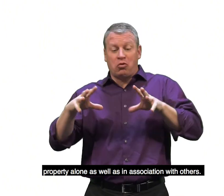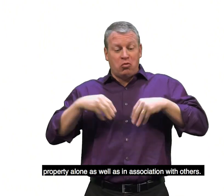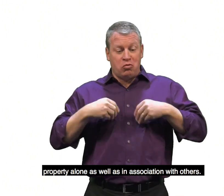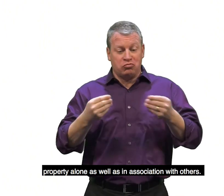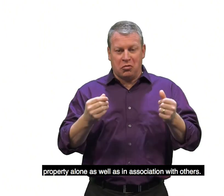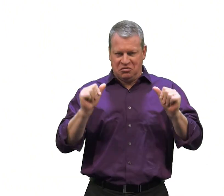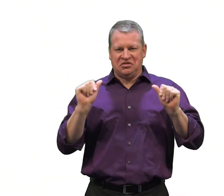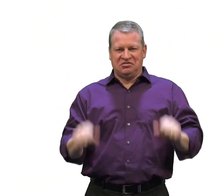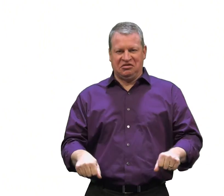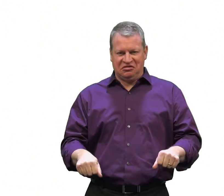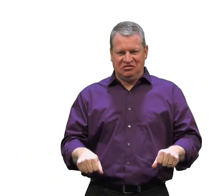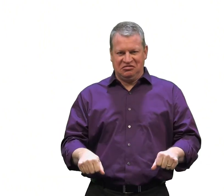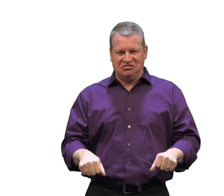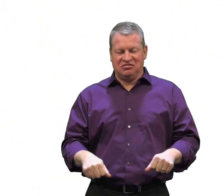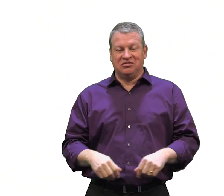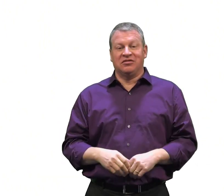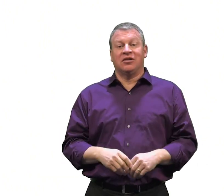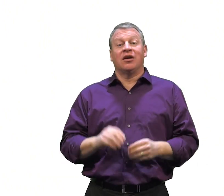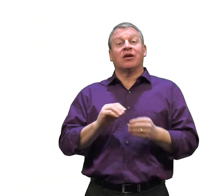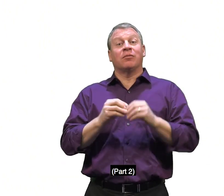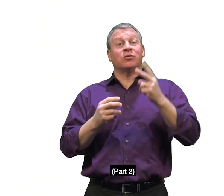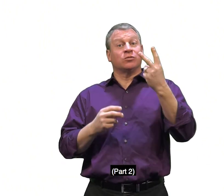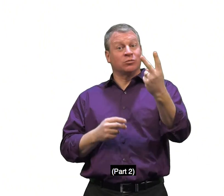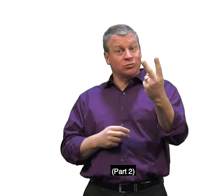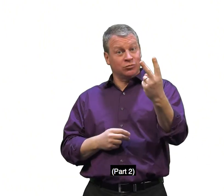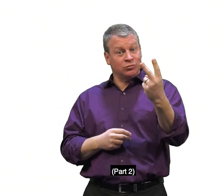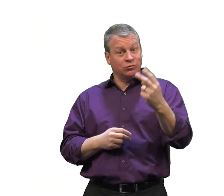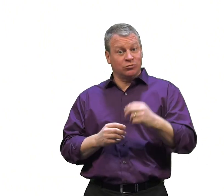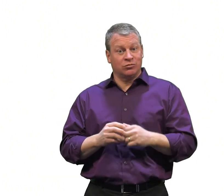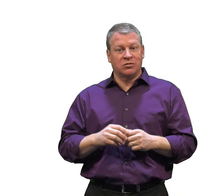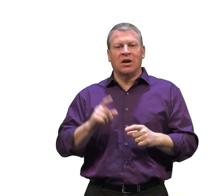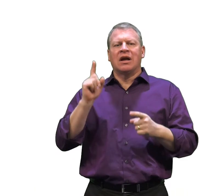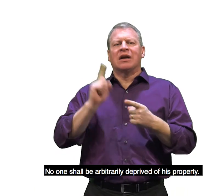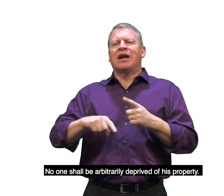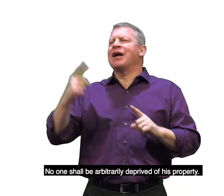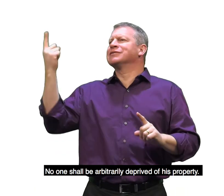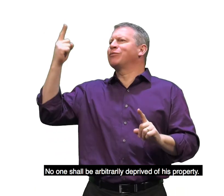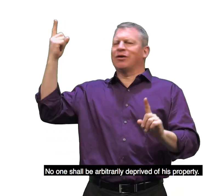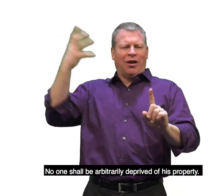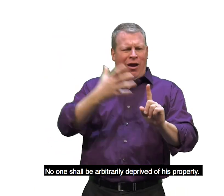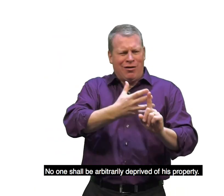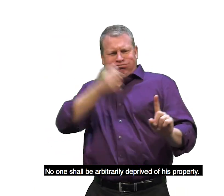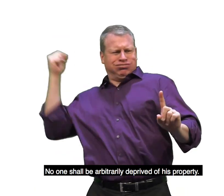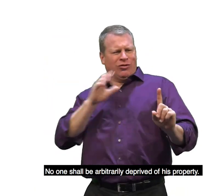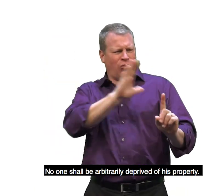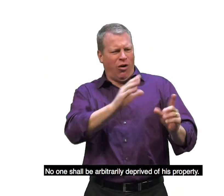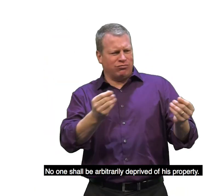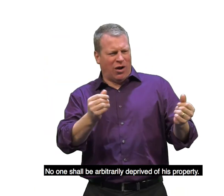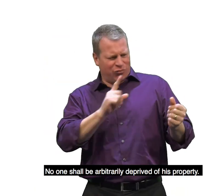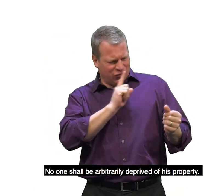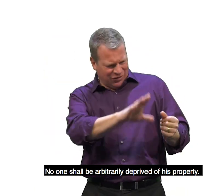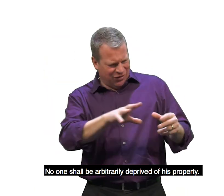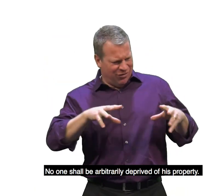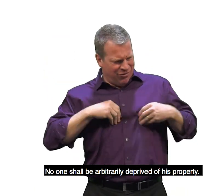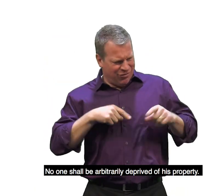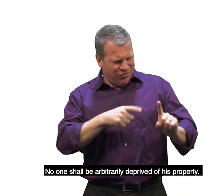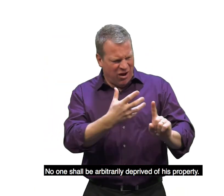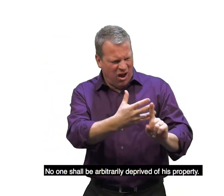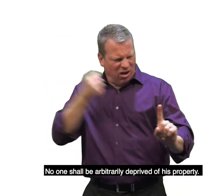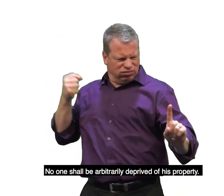with others. Part 2. No one shall be arbitrarily deprived of his